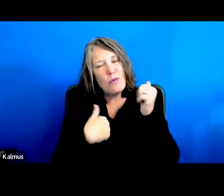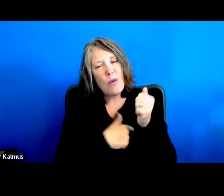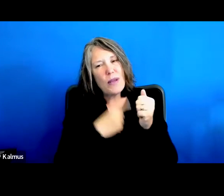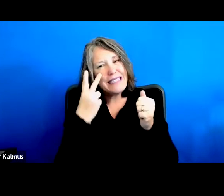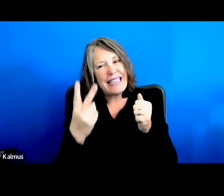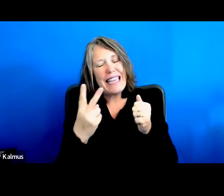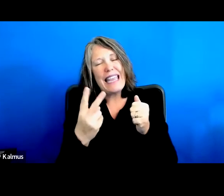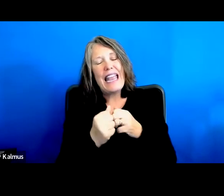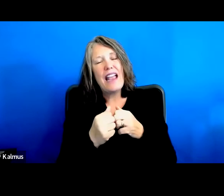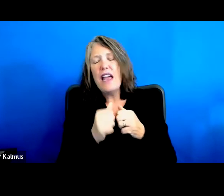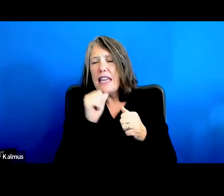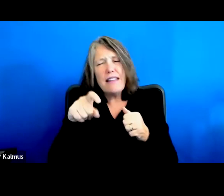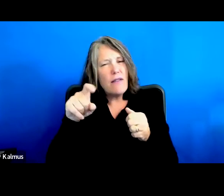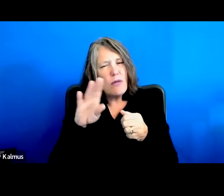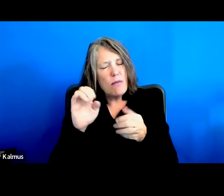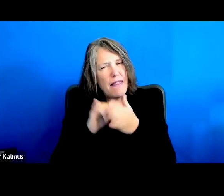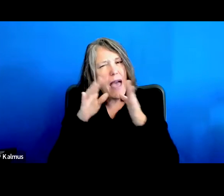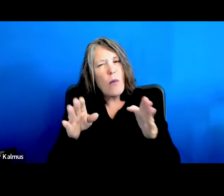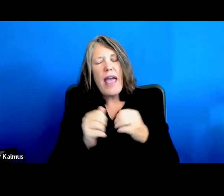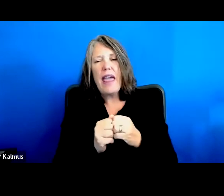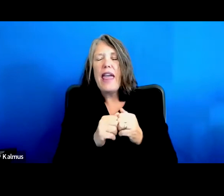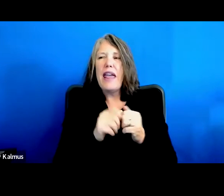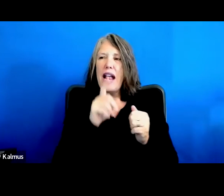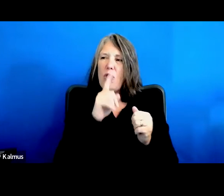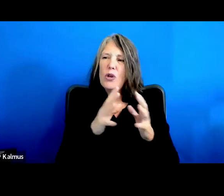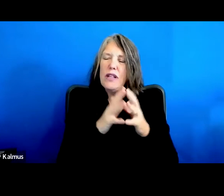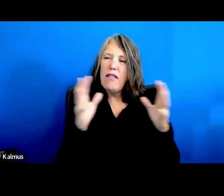to be that way. And there are lots of kind of